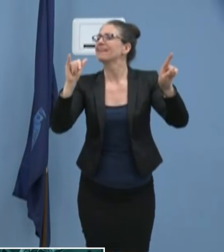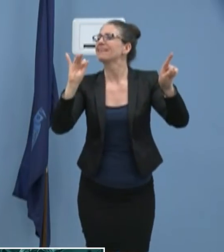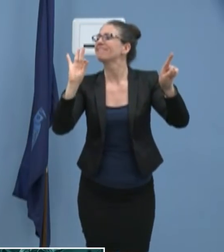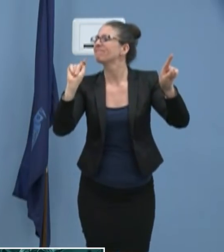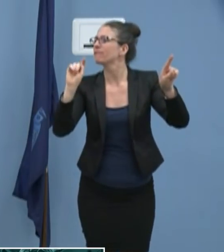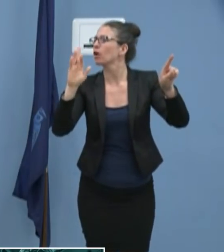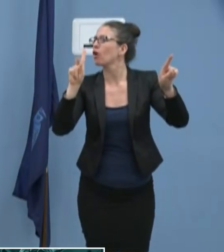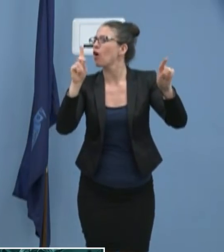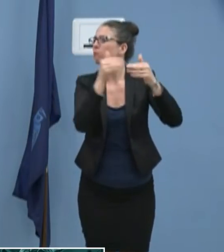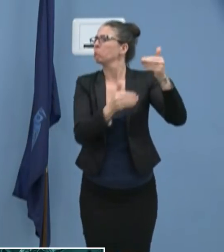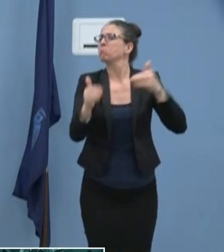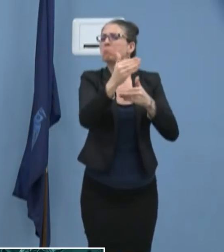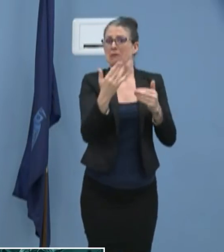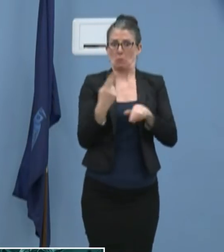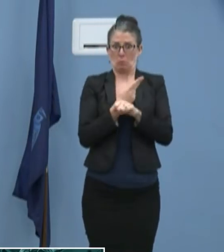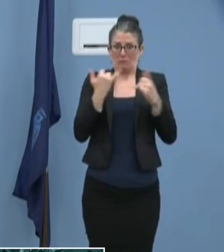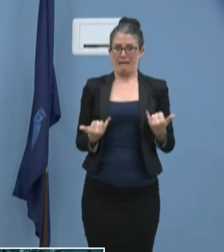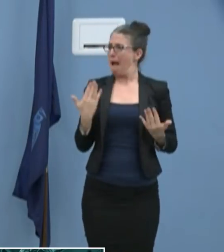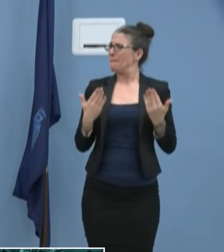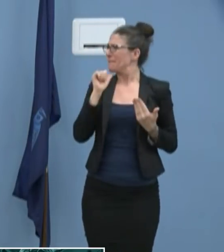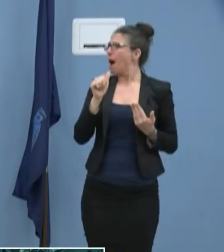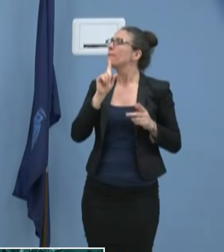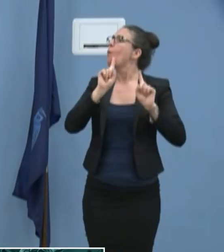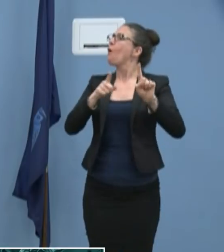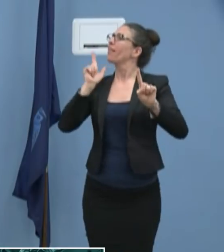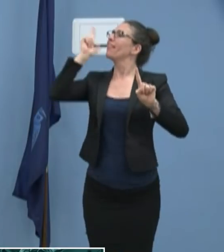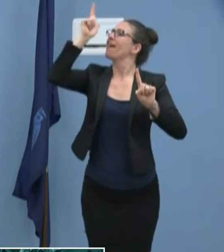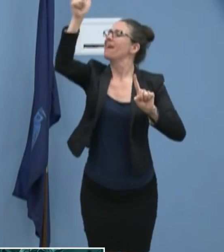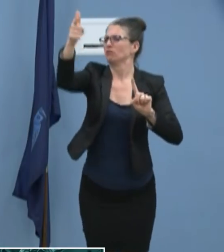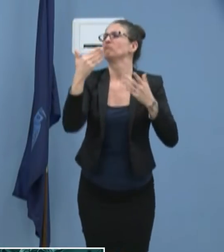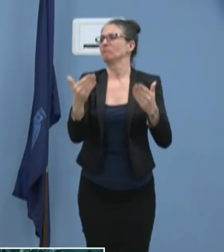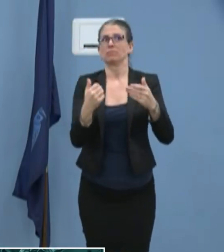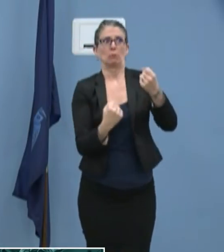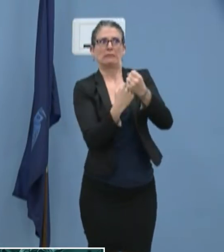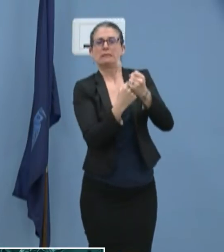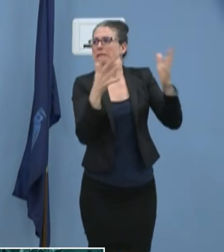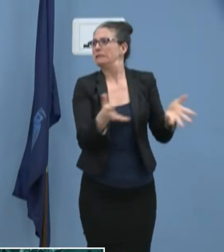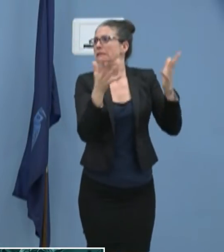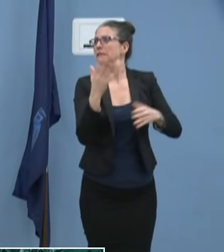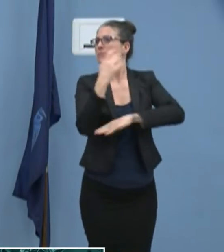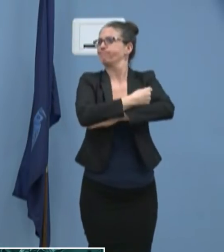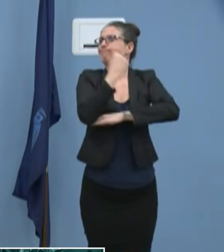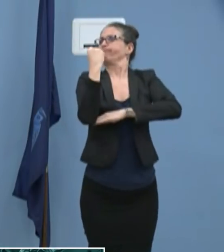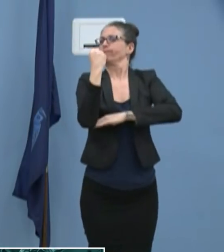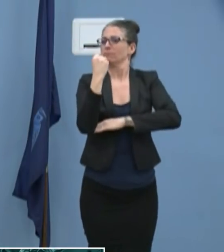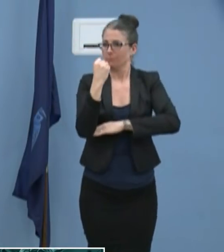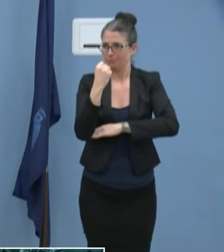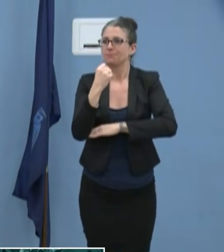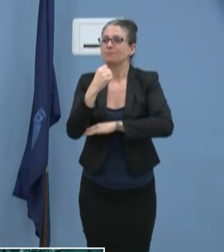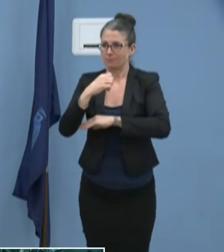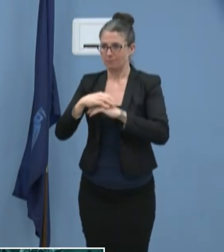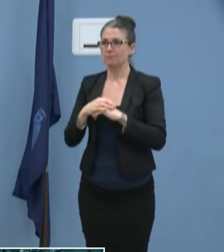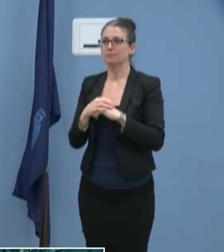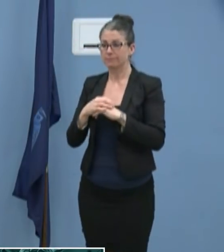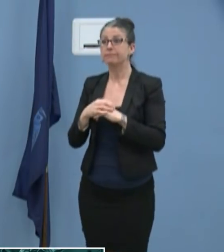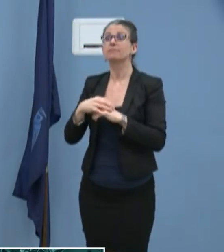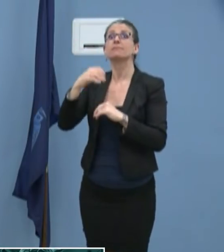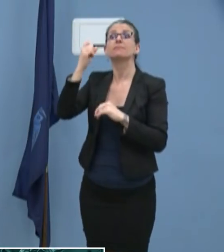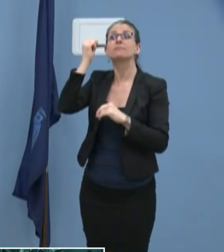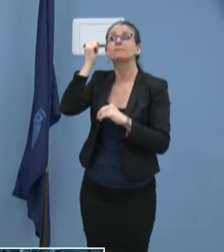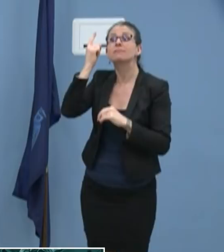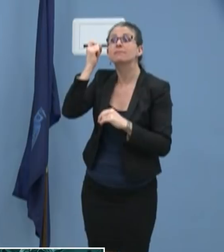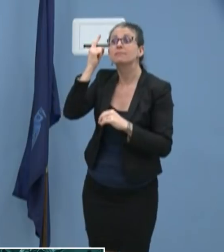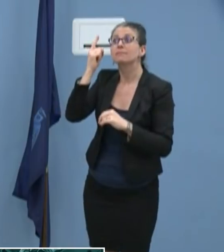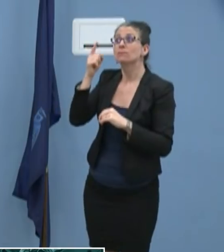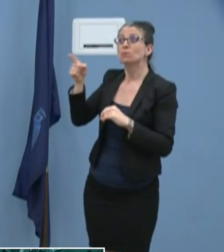those that are primarily social, personal, or discretionary events that are not work-related. These gatherings